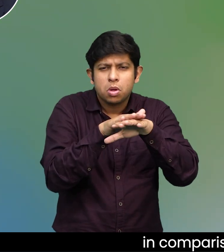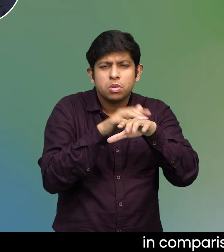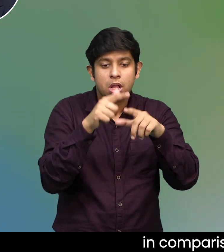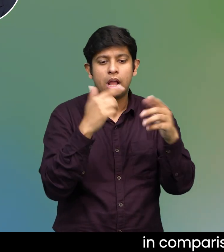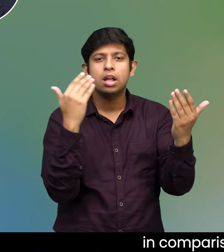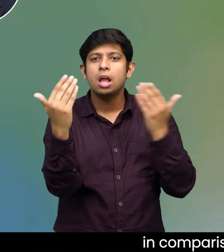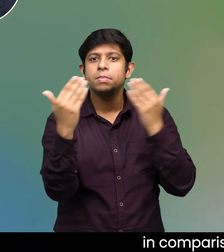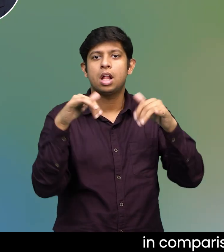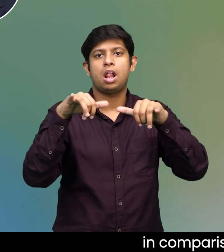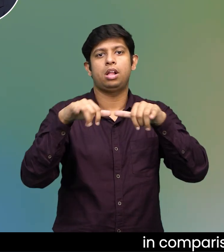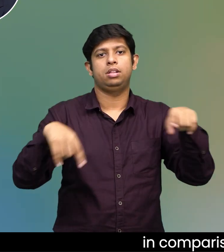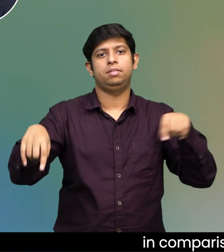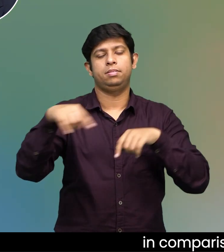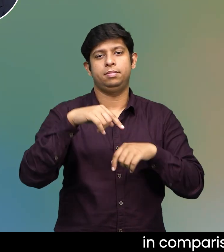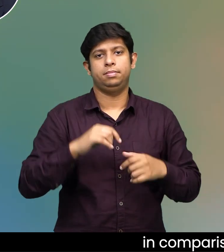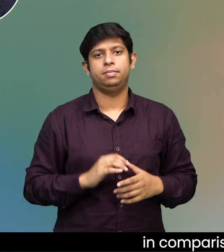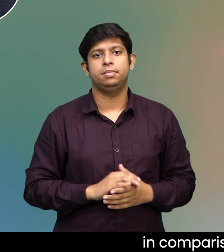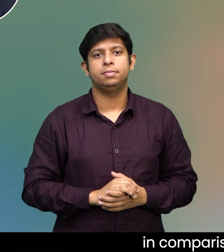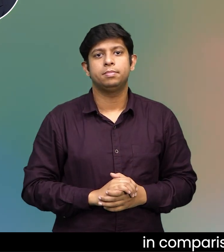to land.